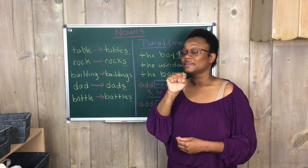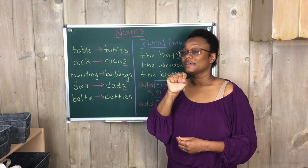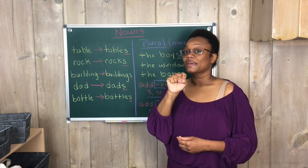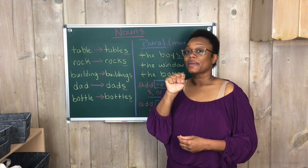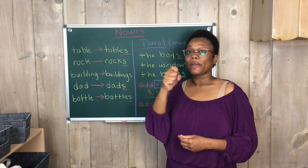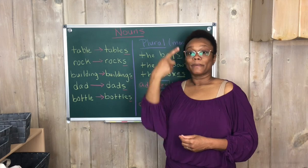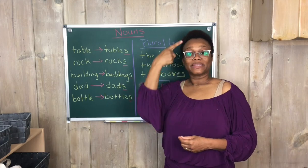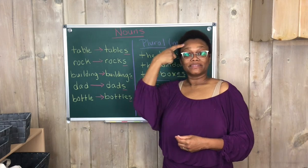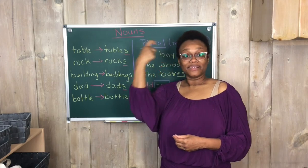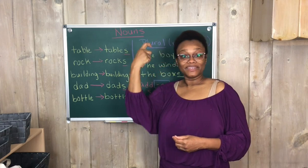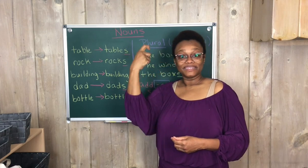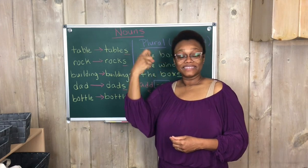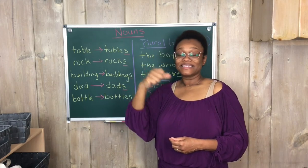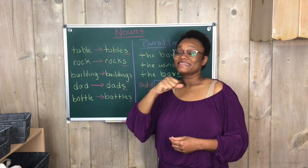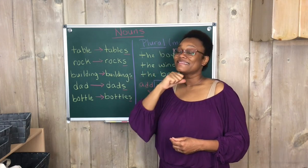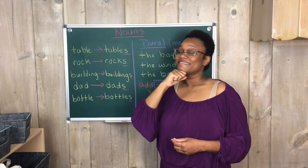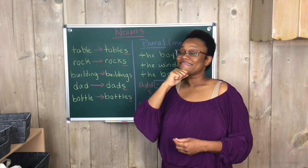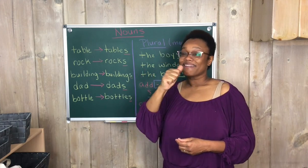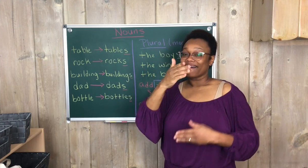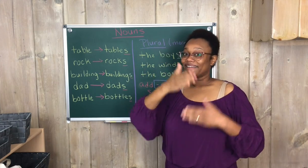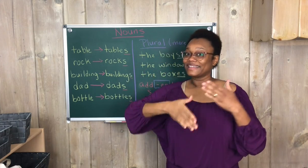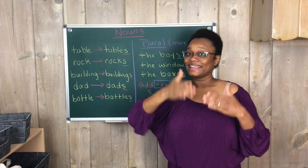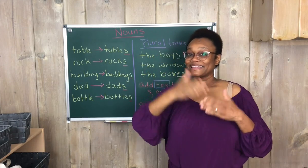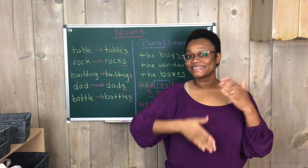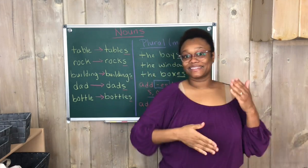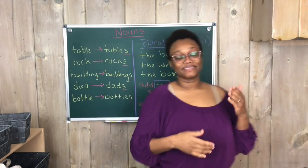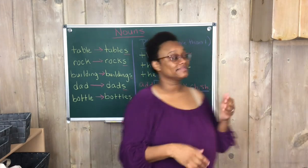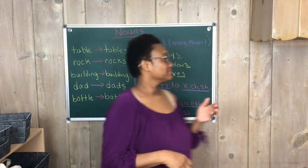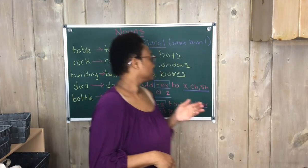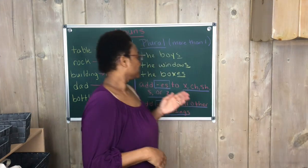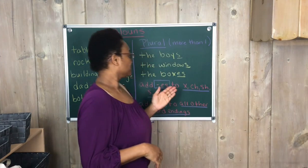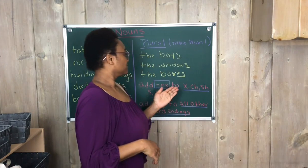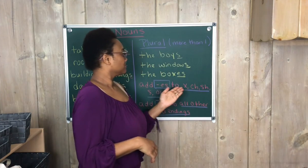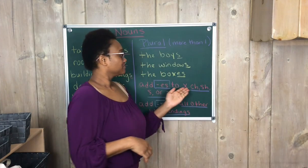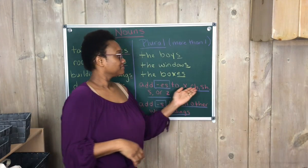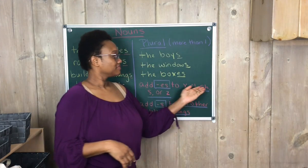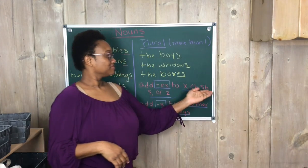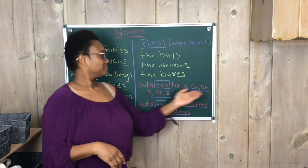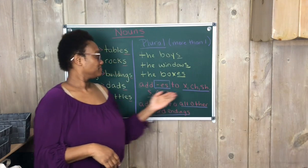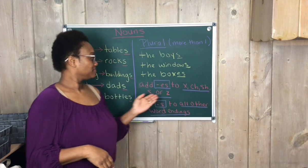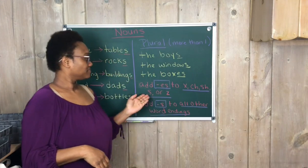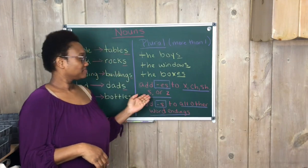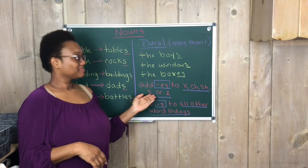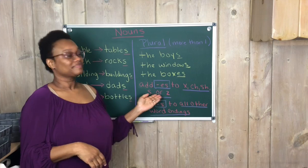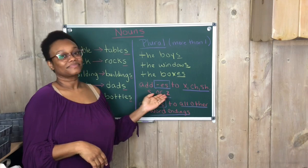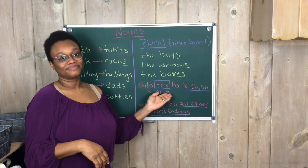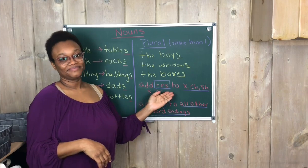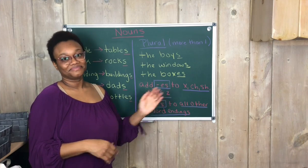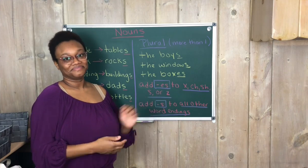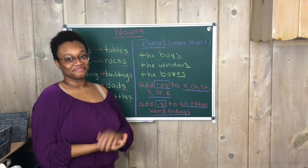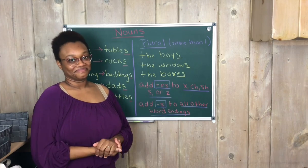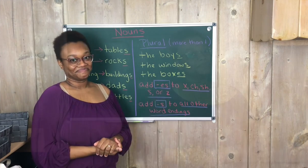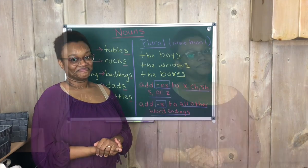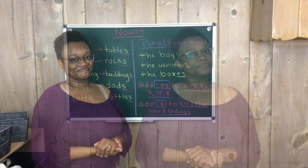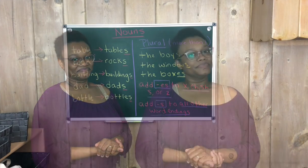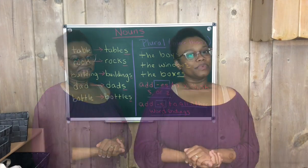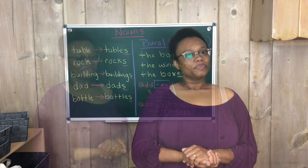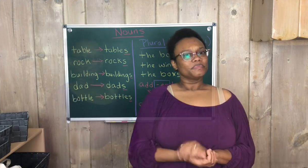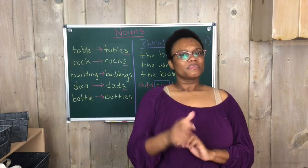So why do we add S to all of these? Because they do not end in an X, CH, SH,